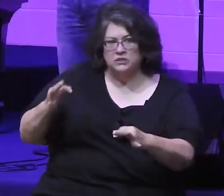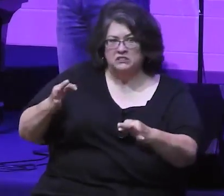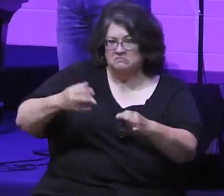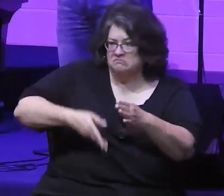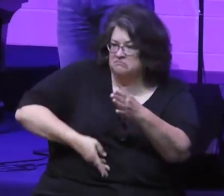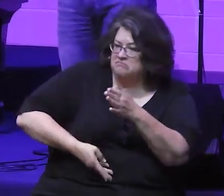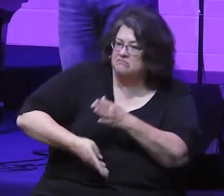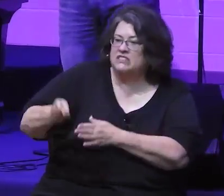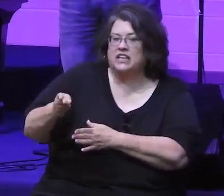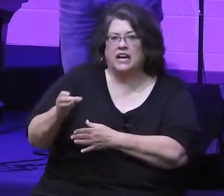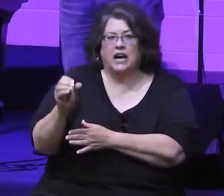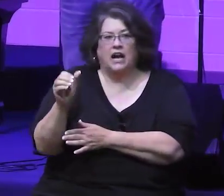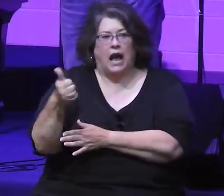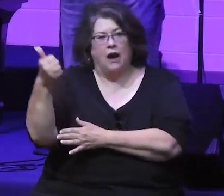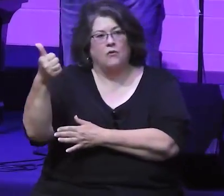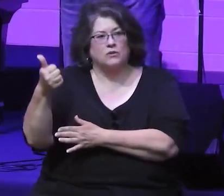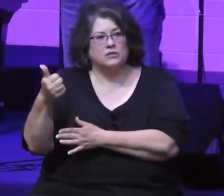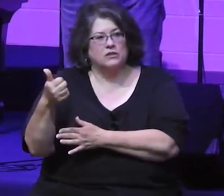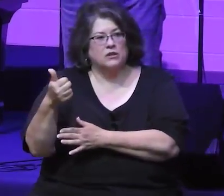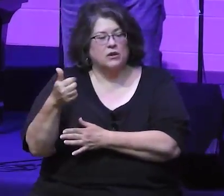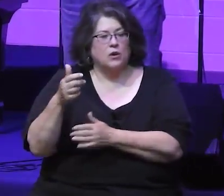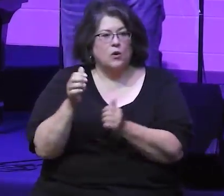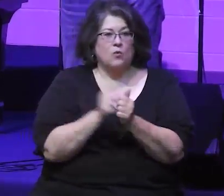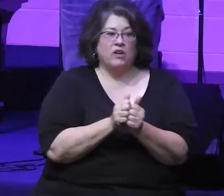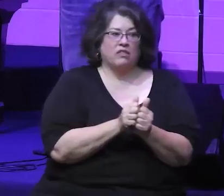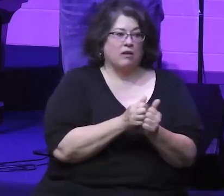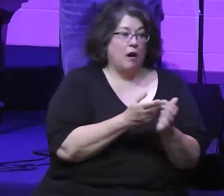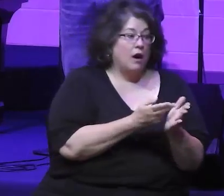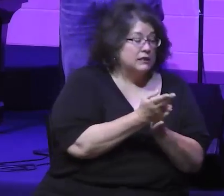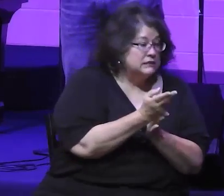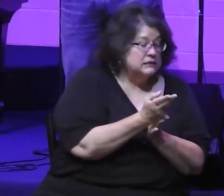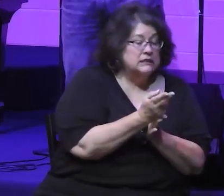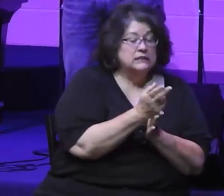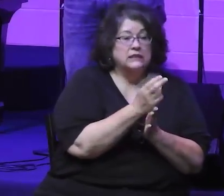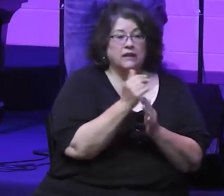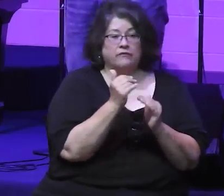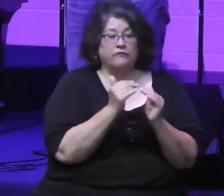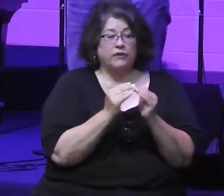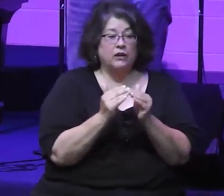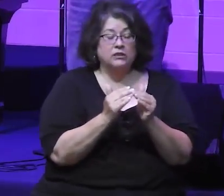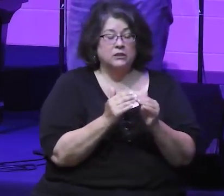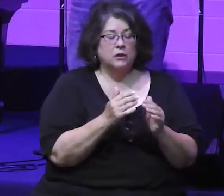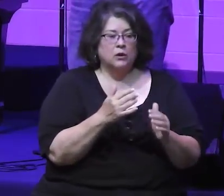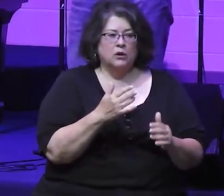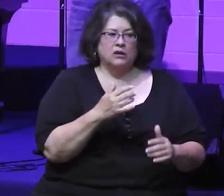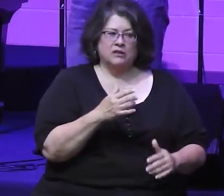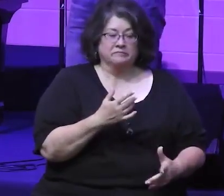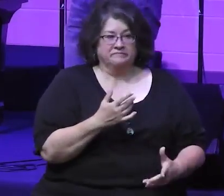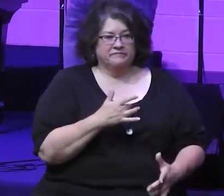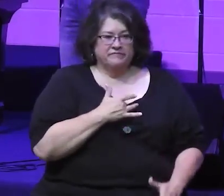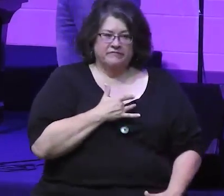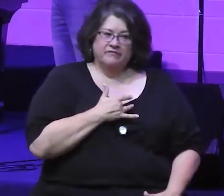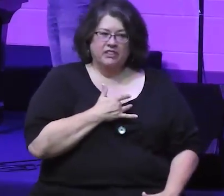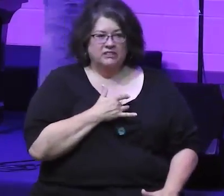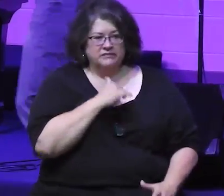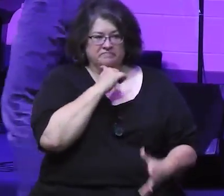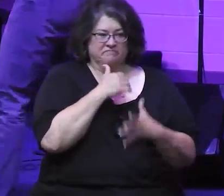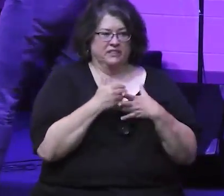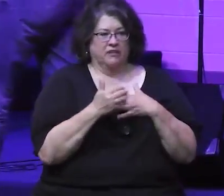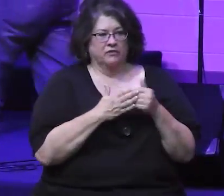not judgmentally, but with honestness and fairness, there's something that I bristle against just a little bit in